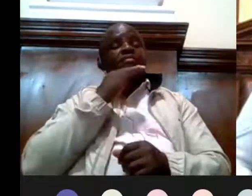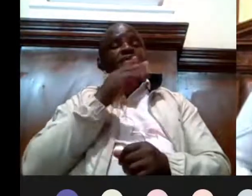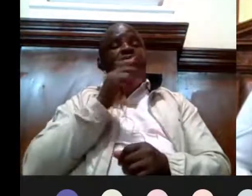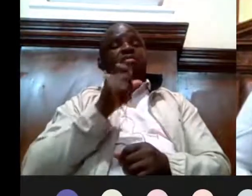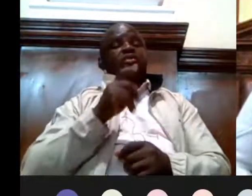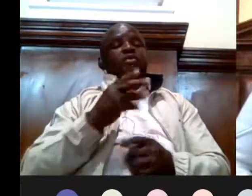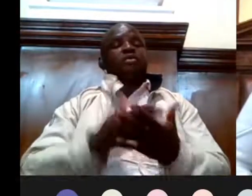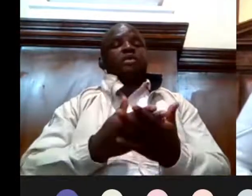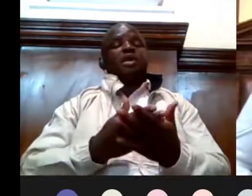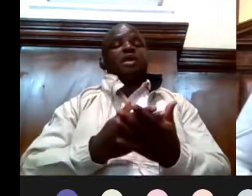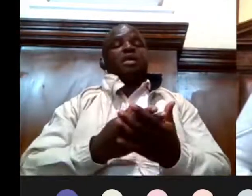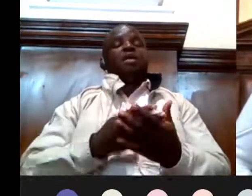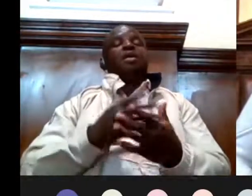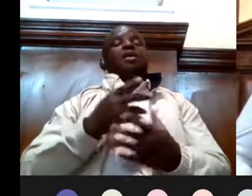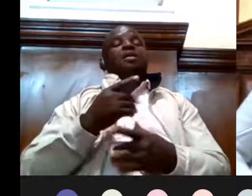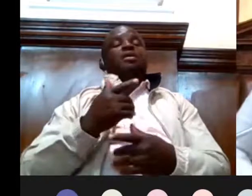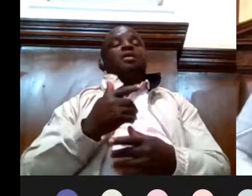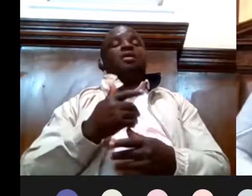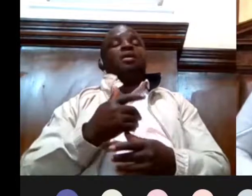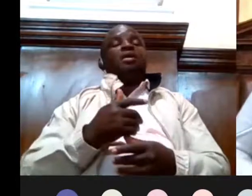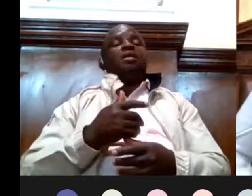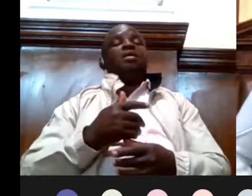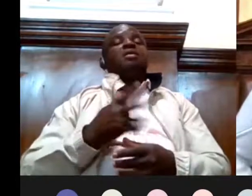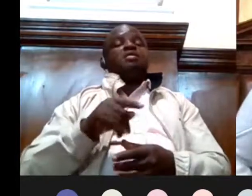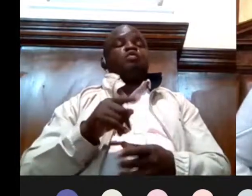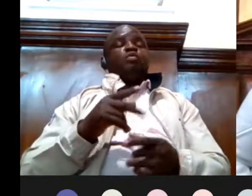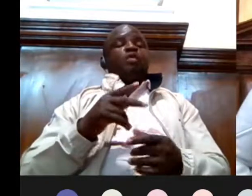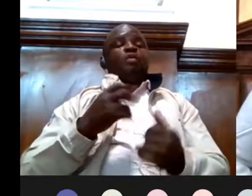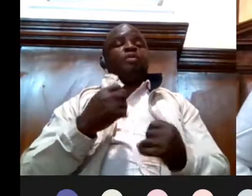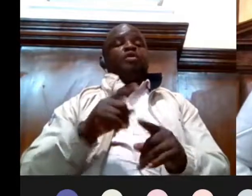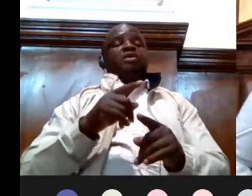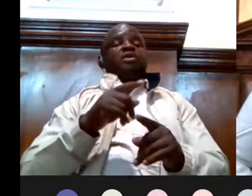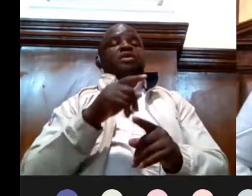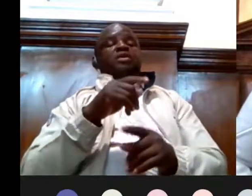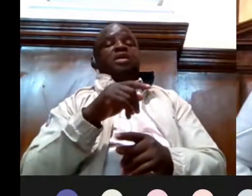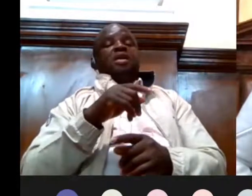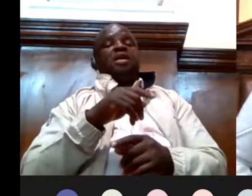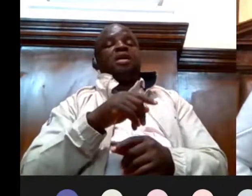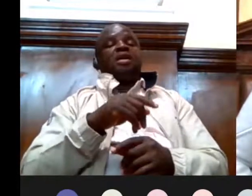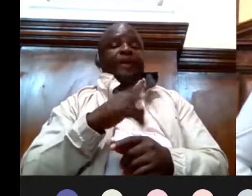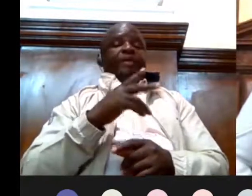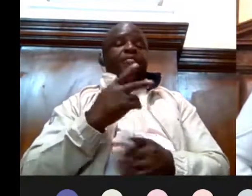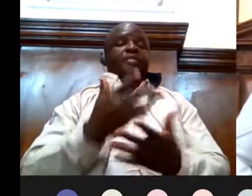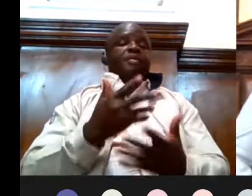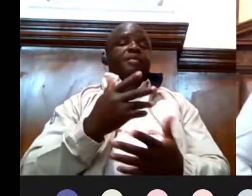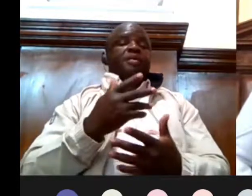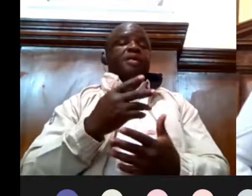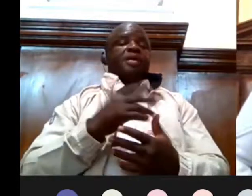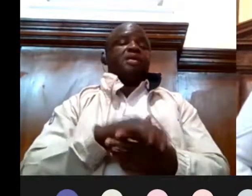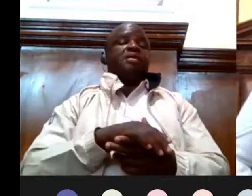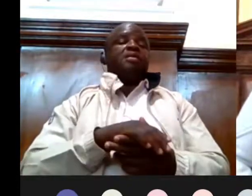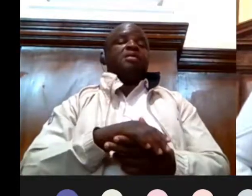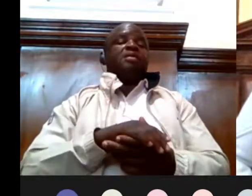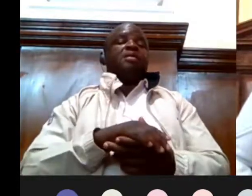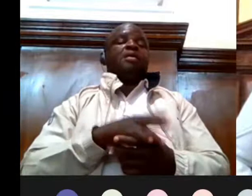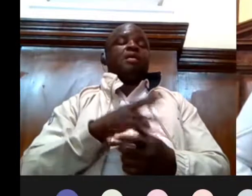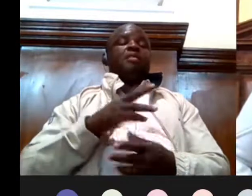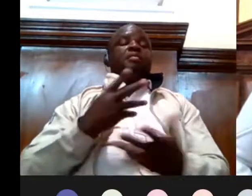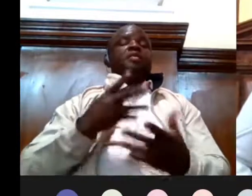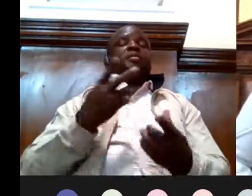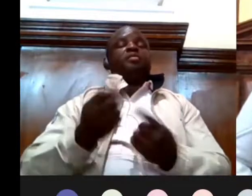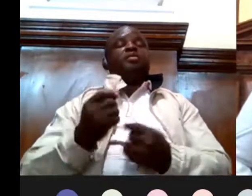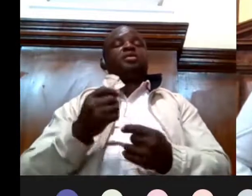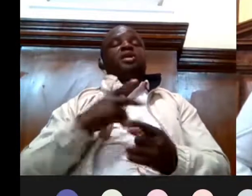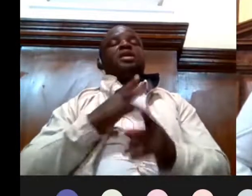to diagnose of the opportunity and the tourism. One could be the woman set up to failure